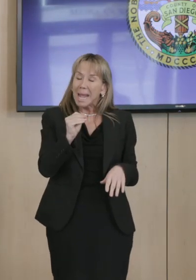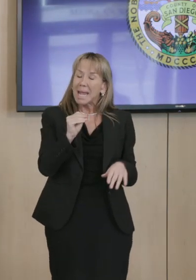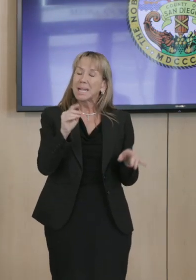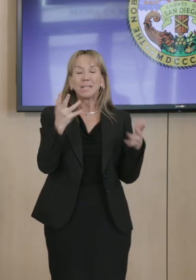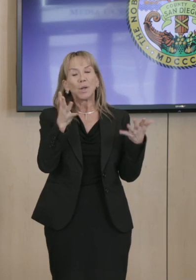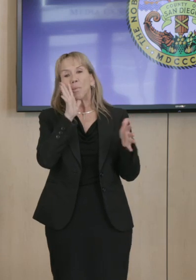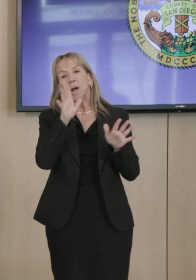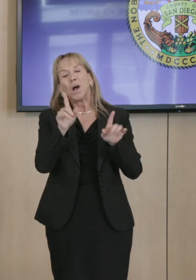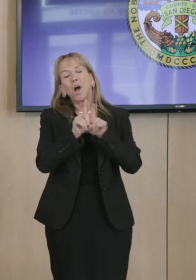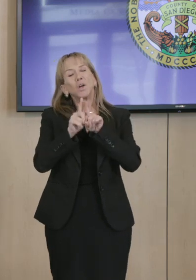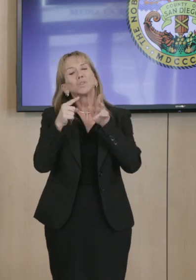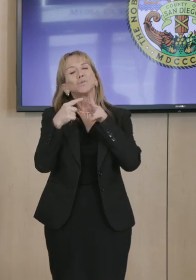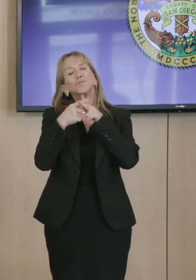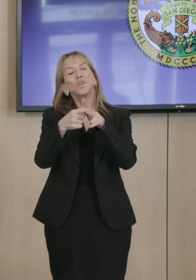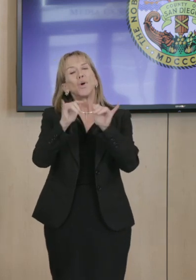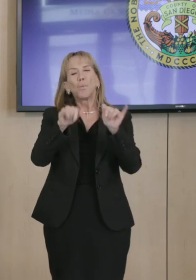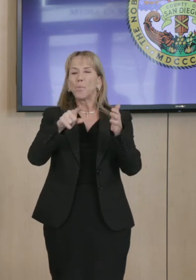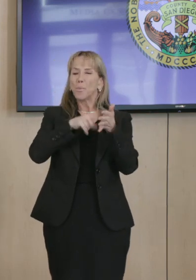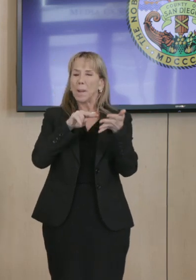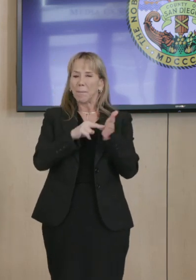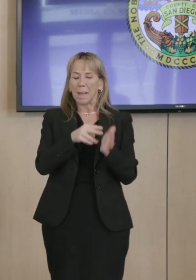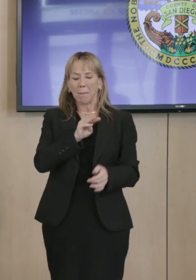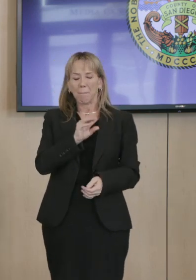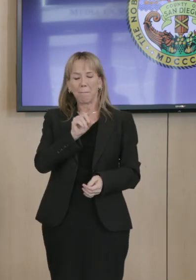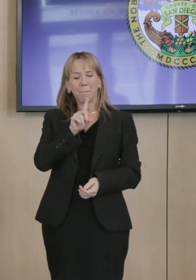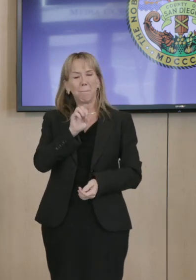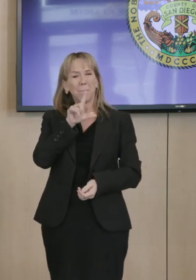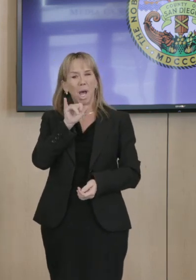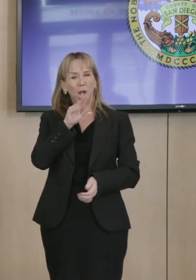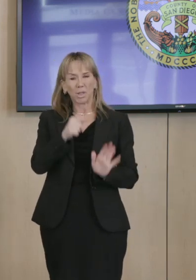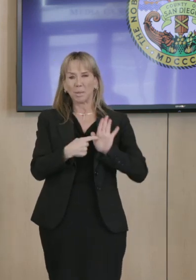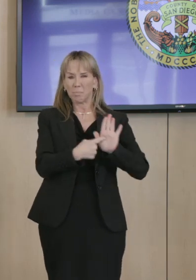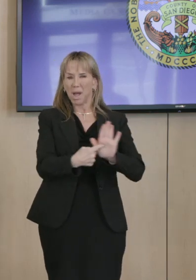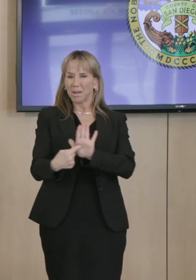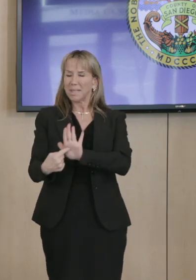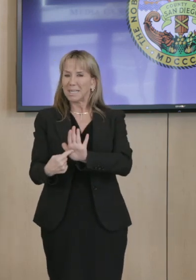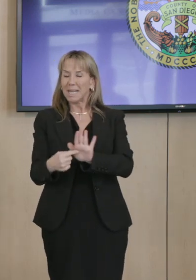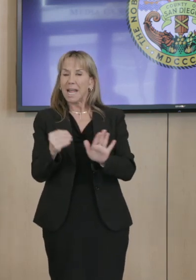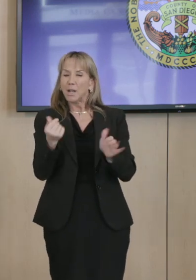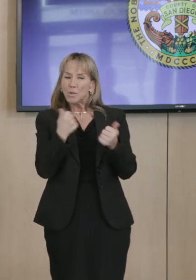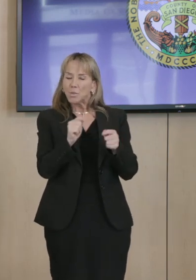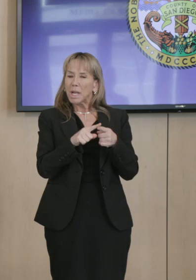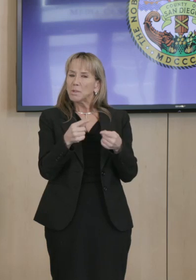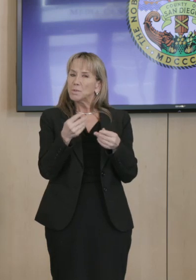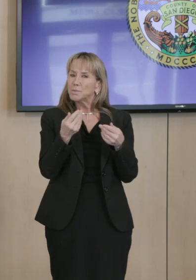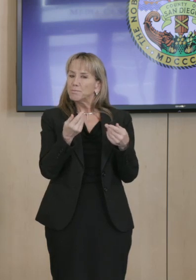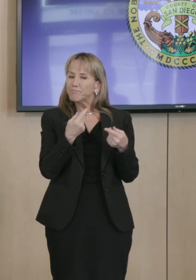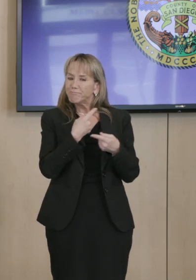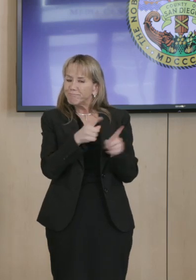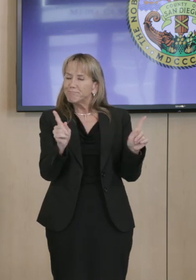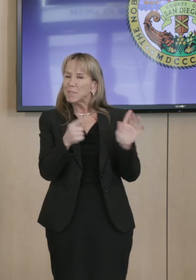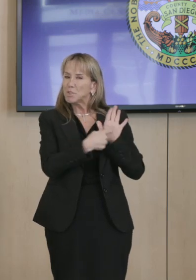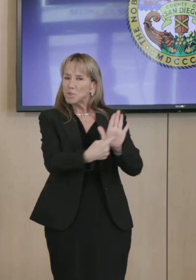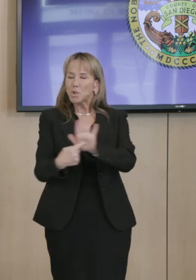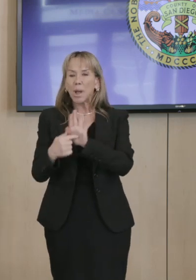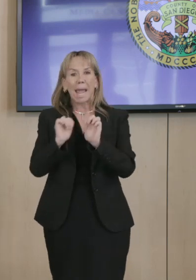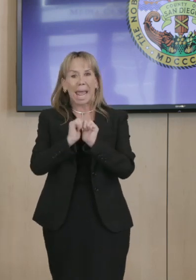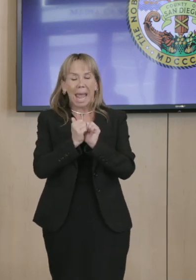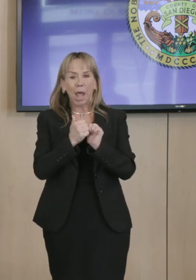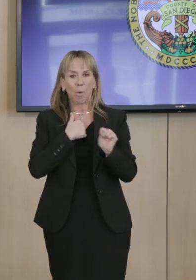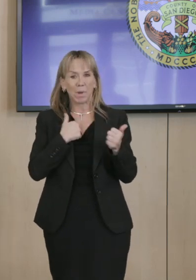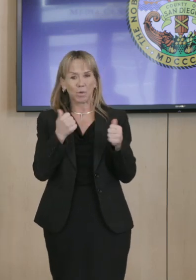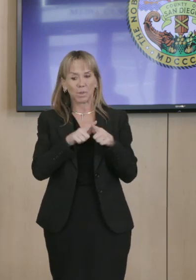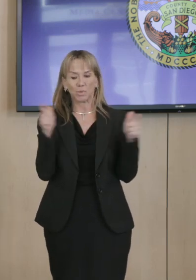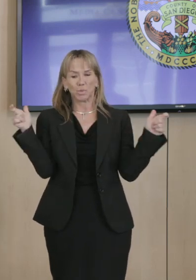some modeling information along with a sense of giving folks an effort of what we're trying to achieve in flattening the curve, raising